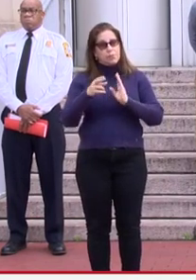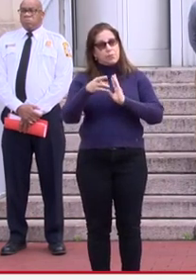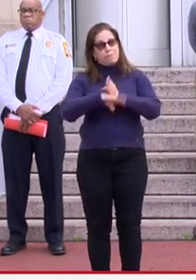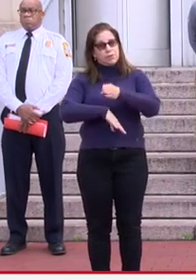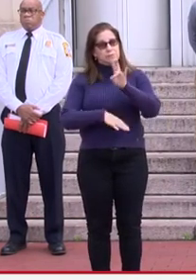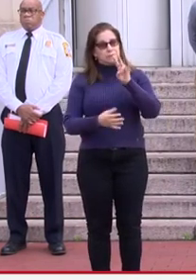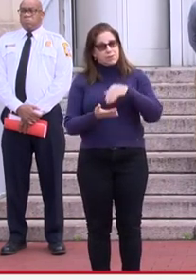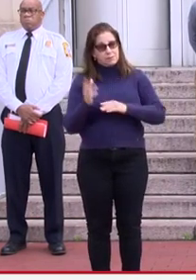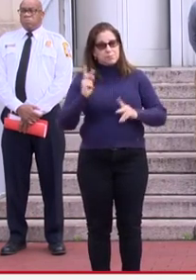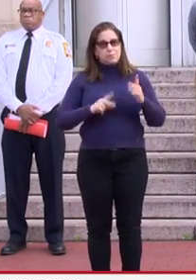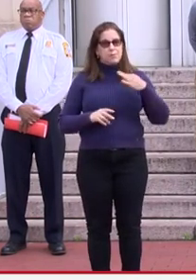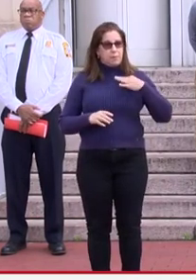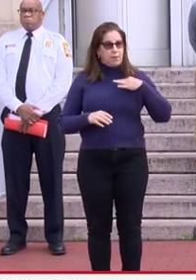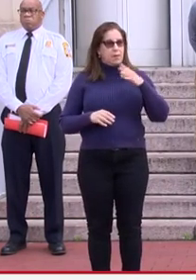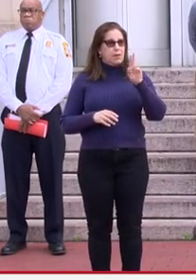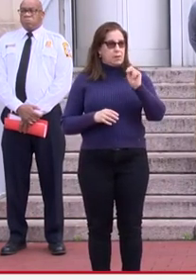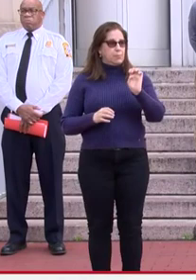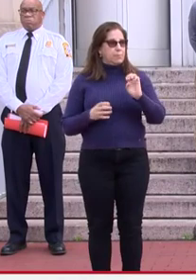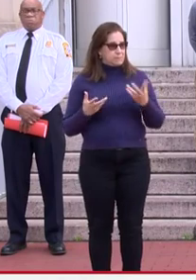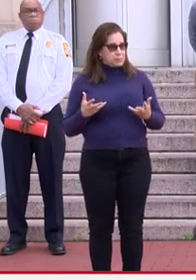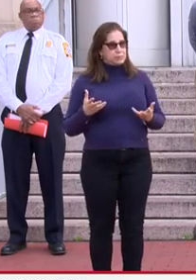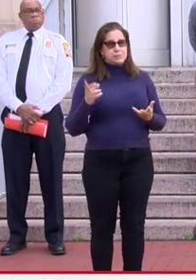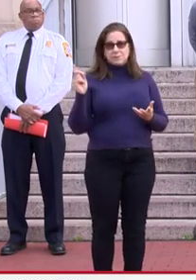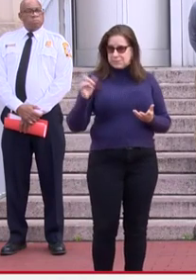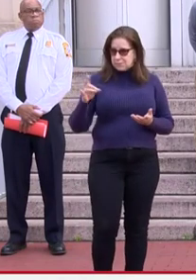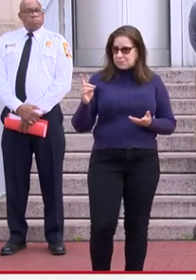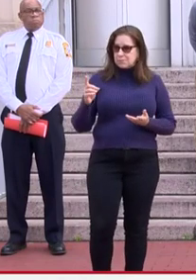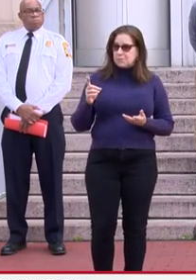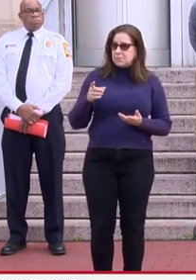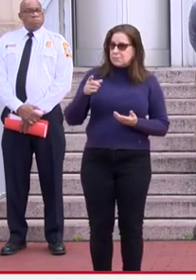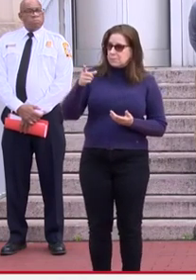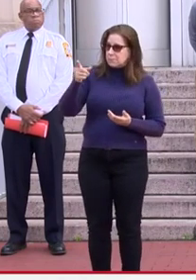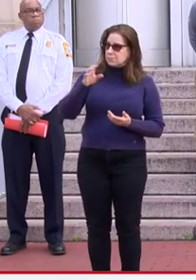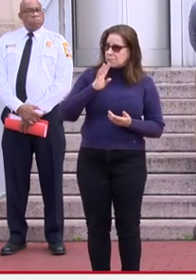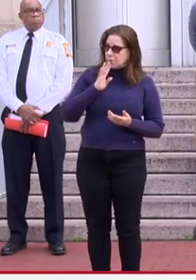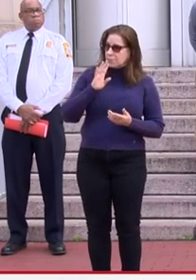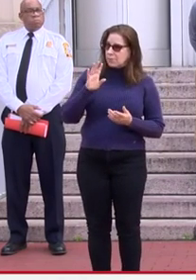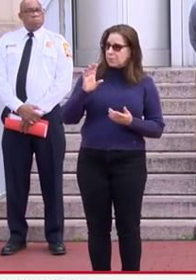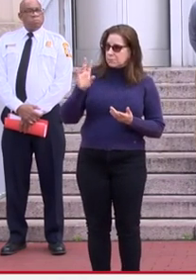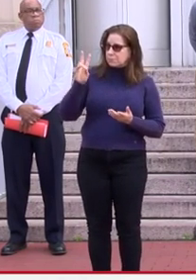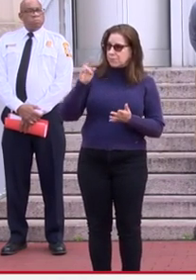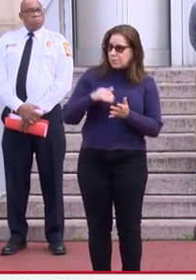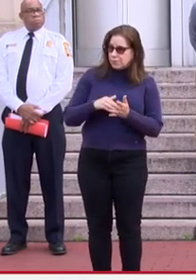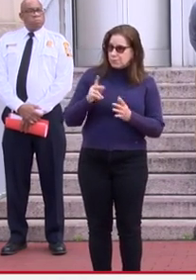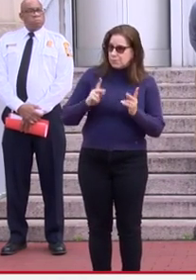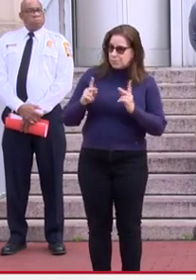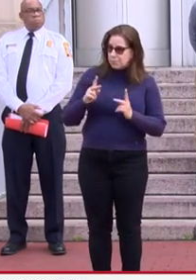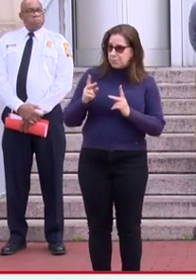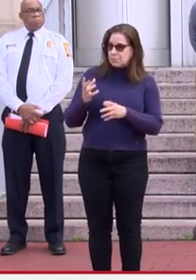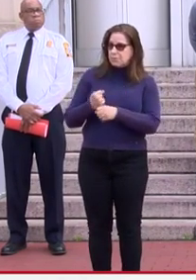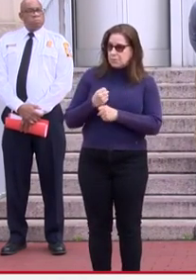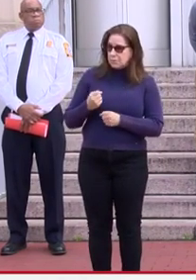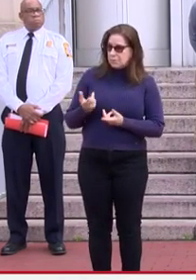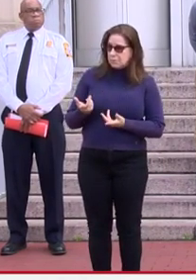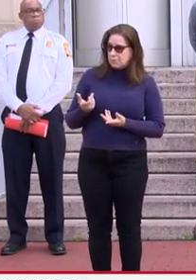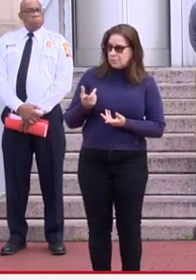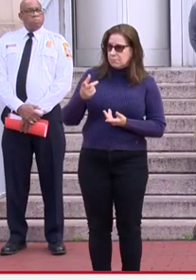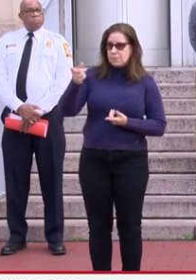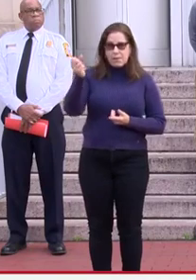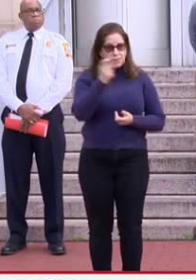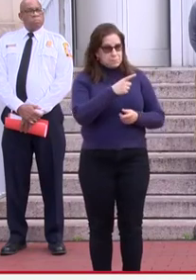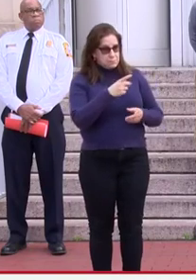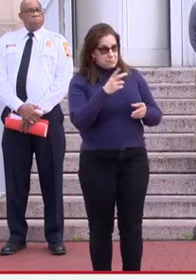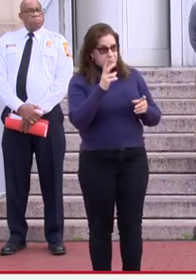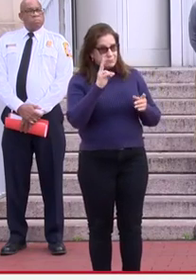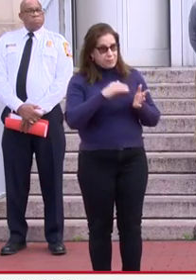been deemed to be eligible? Well, the review process happens once the applications go